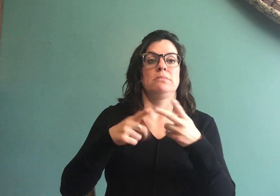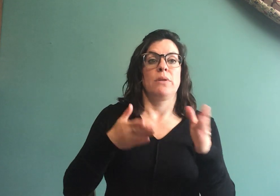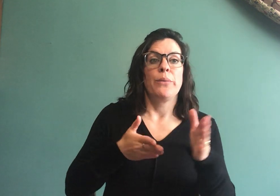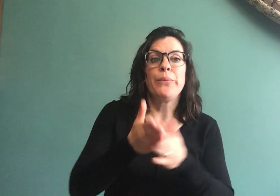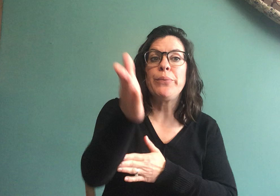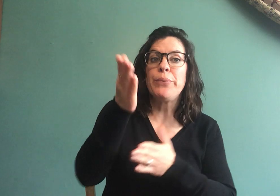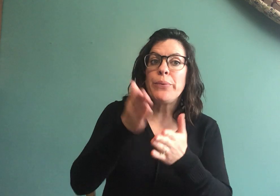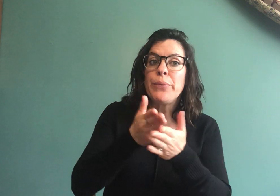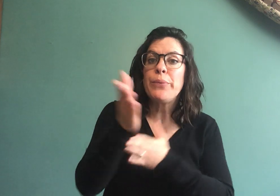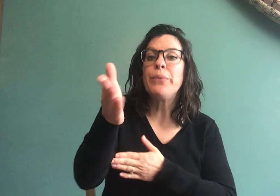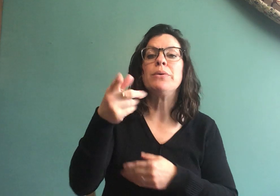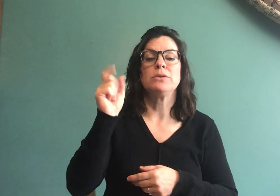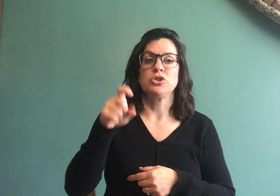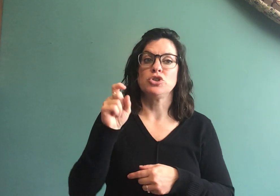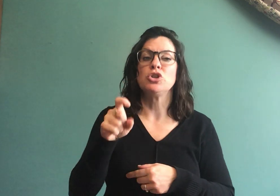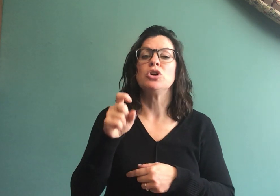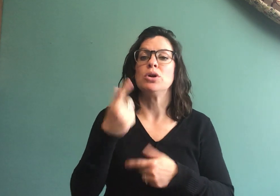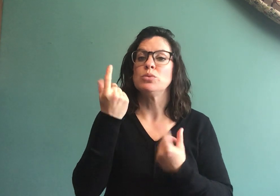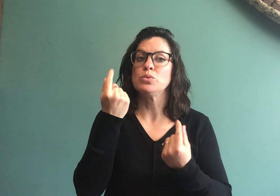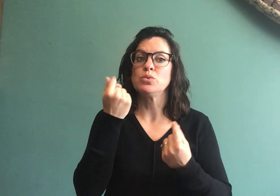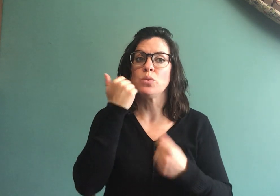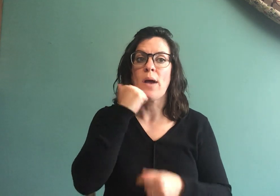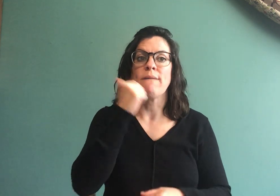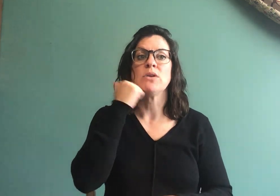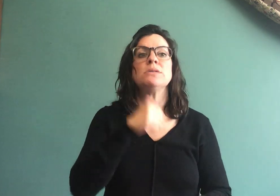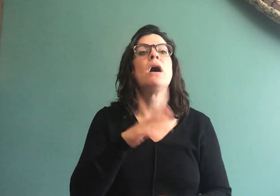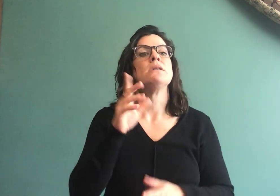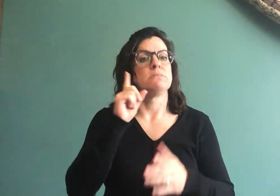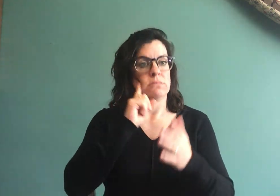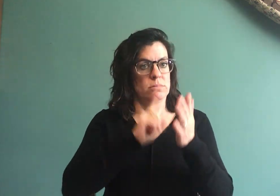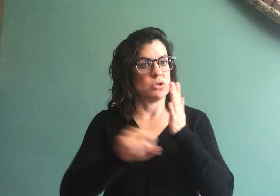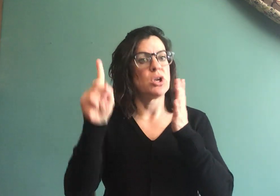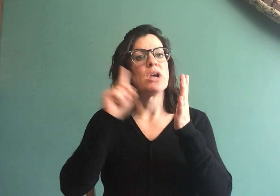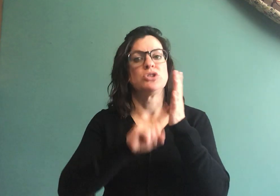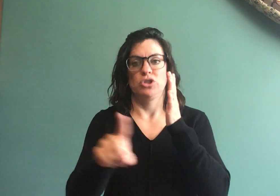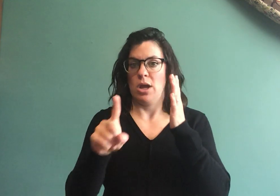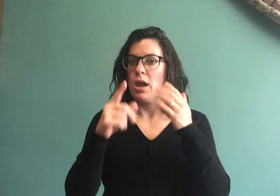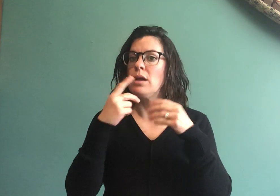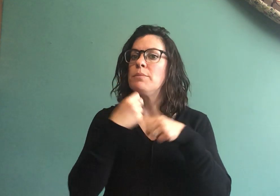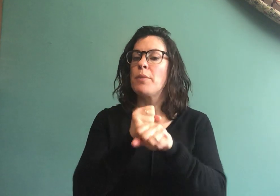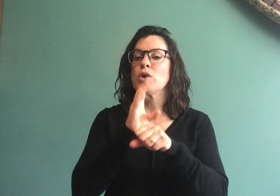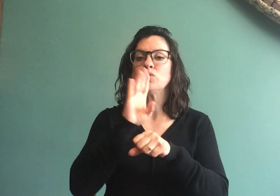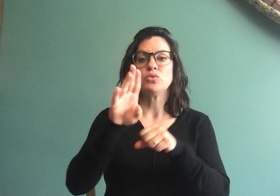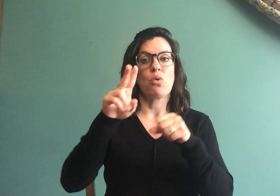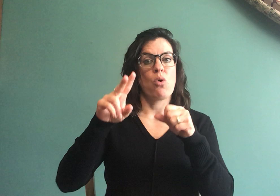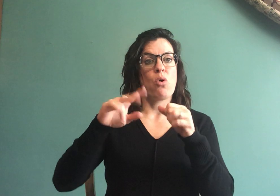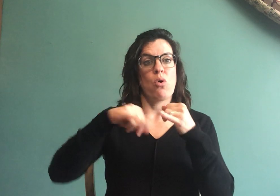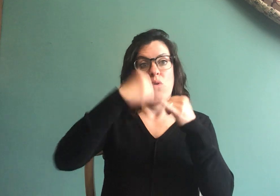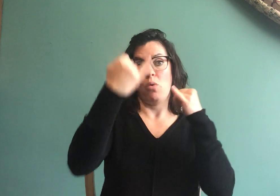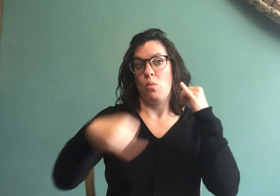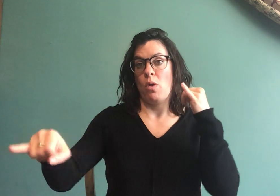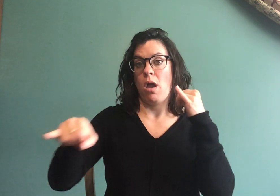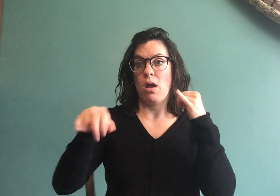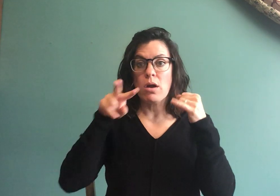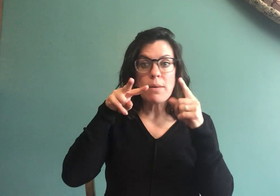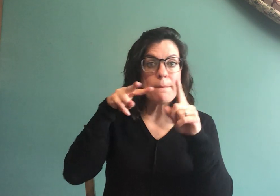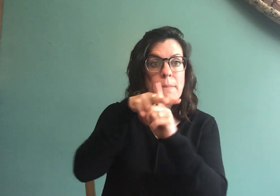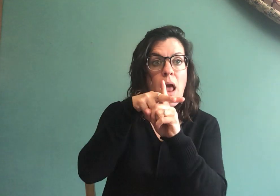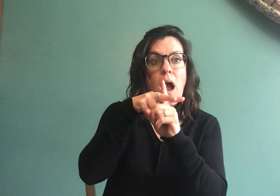Check to make sure there's no nicks in the cable, correct? Yes. Okay, make sure there's no nicks on the cable.